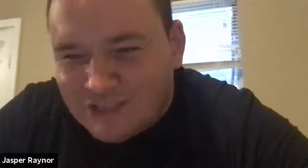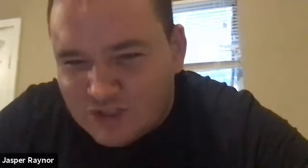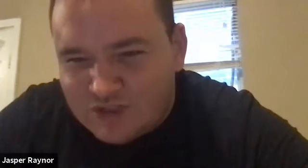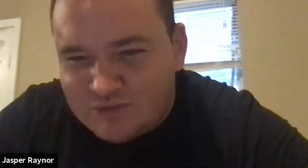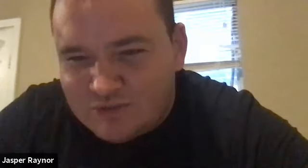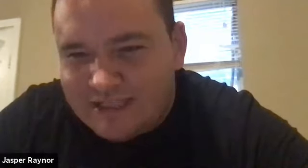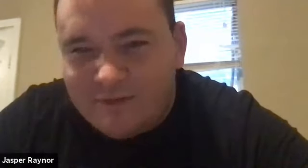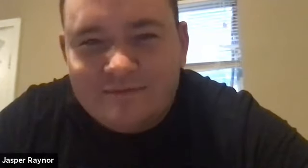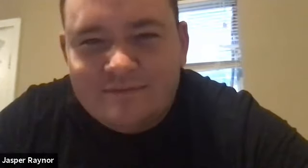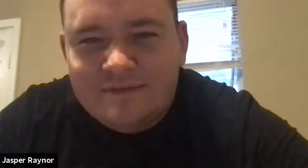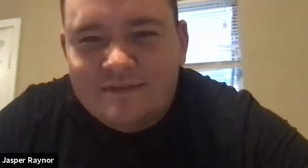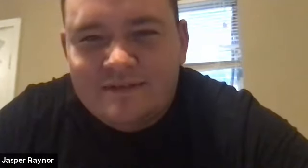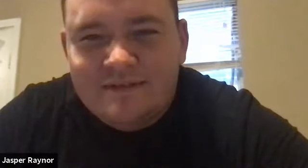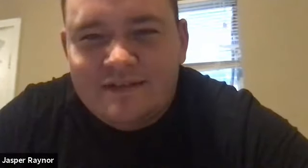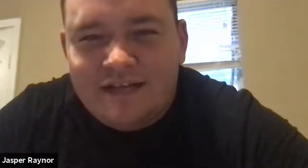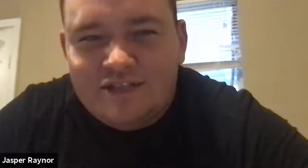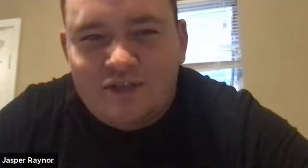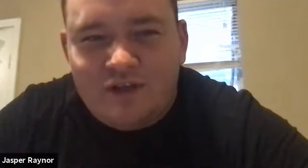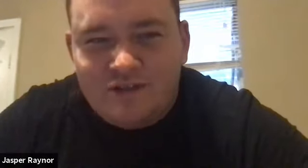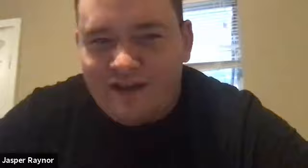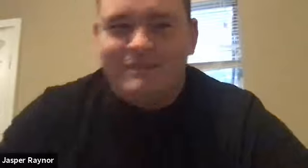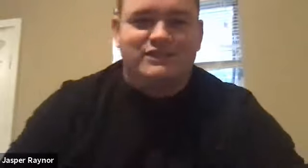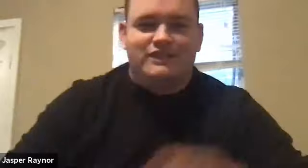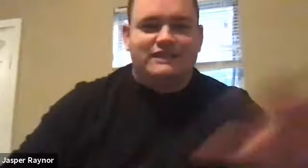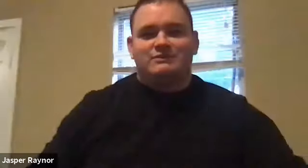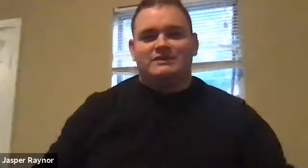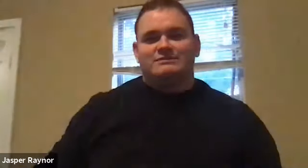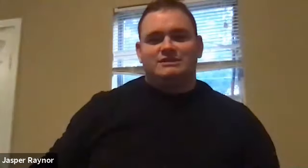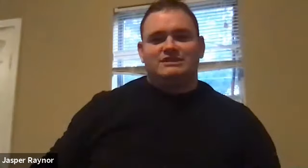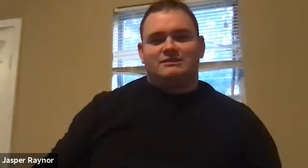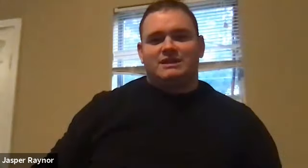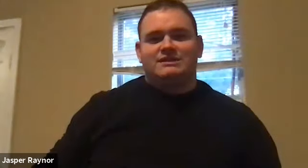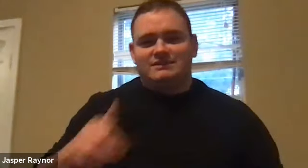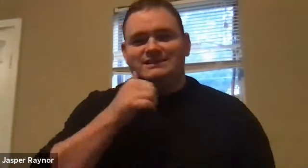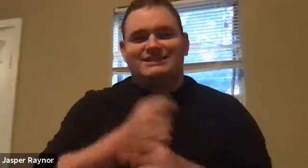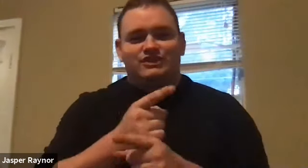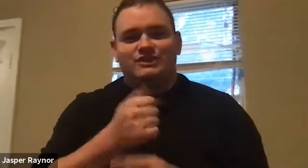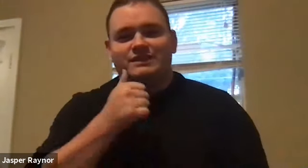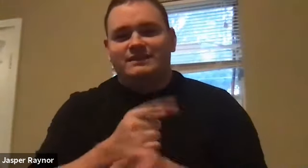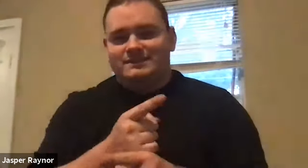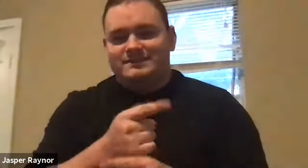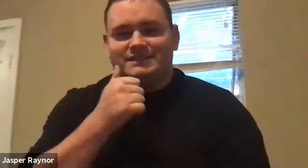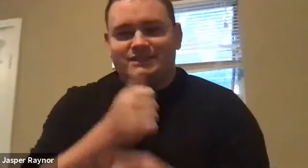Sister. We did that one. Mm-hmm. So everybody should get this one. We just talked about Daughter. sister. Sister.